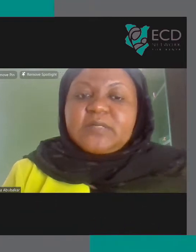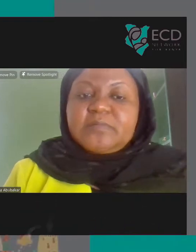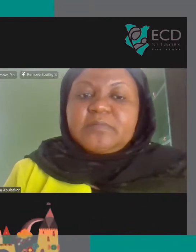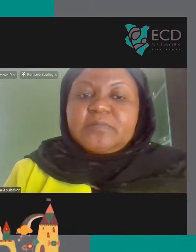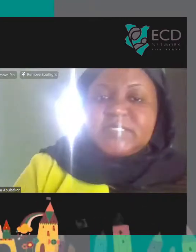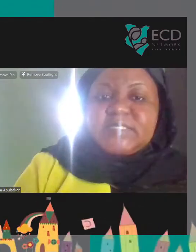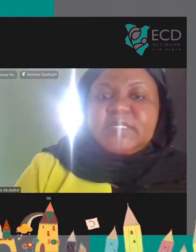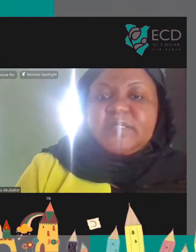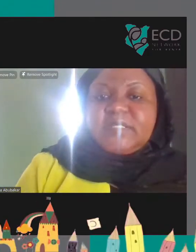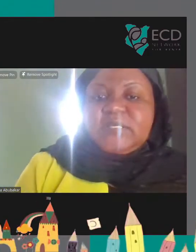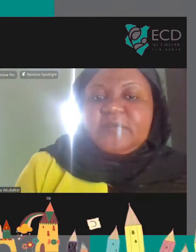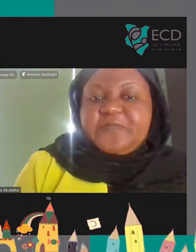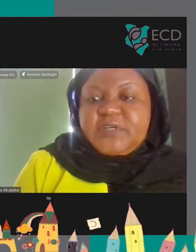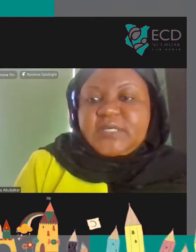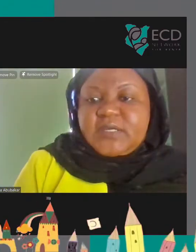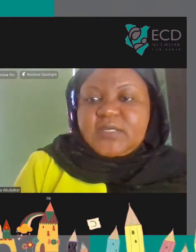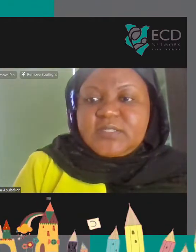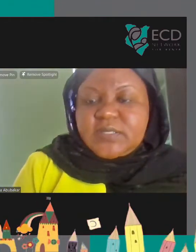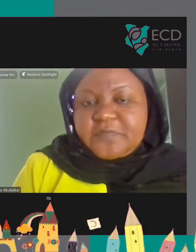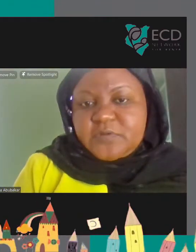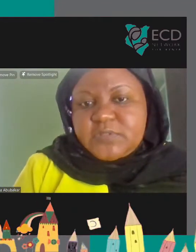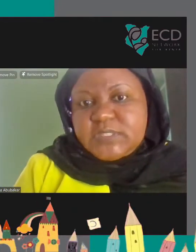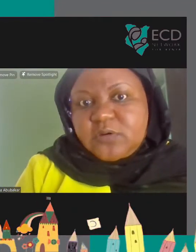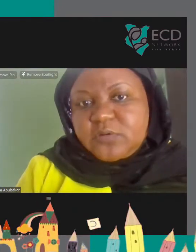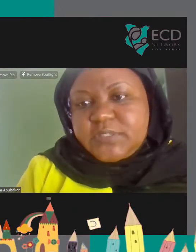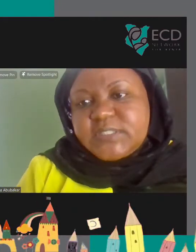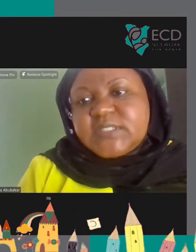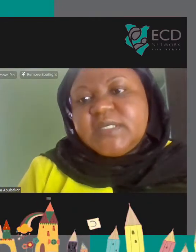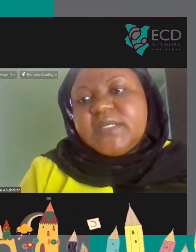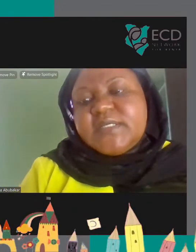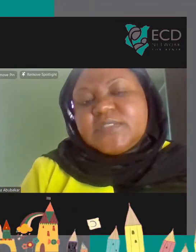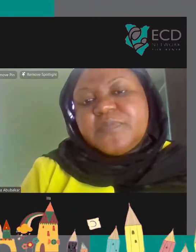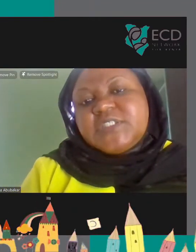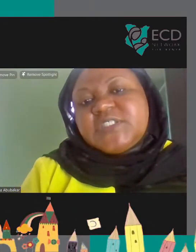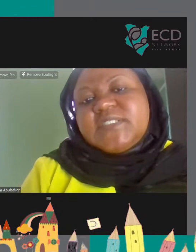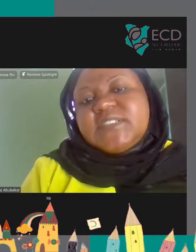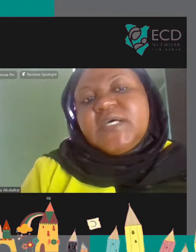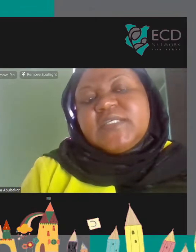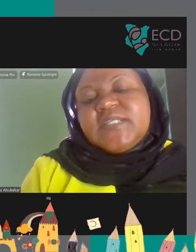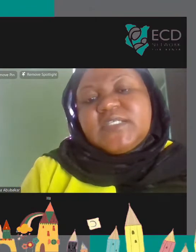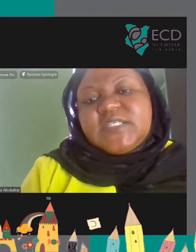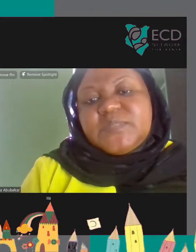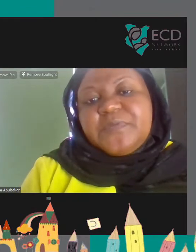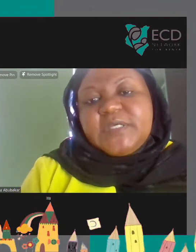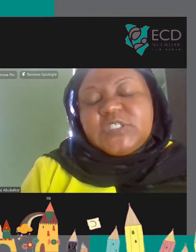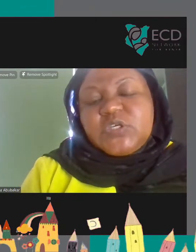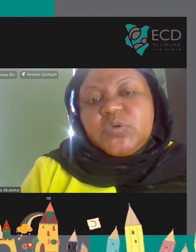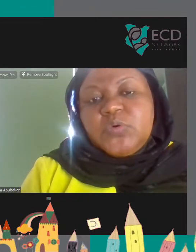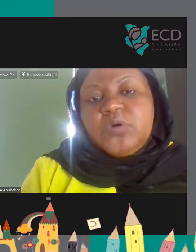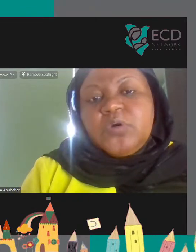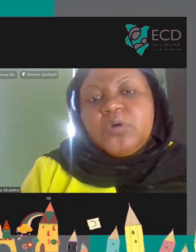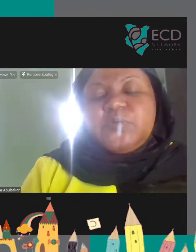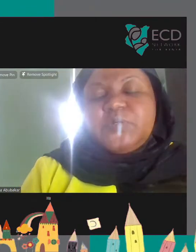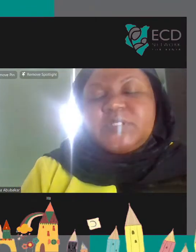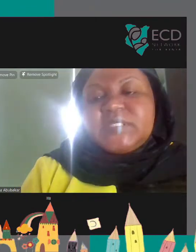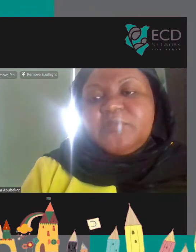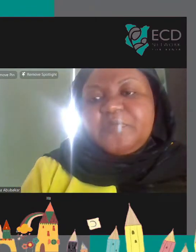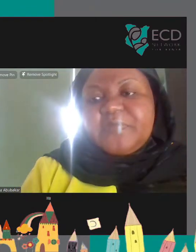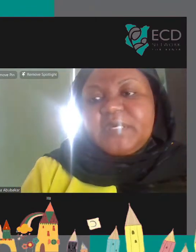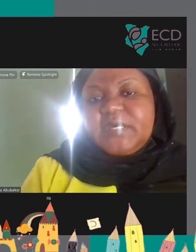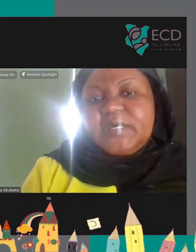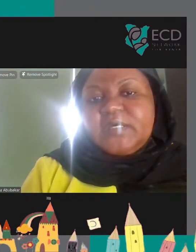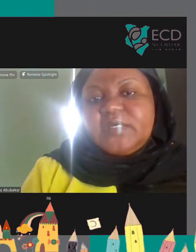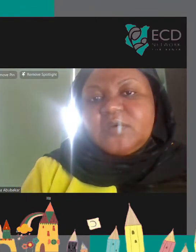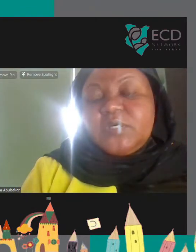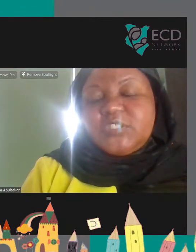very many measures in the telephonic interviews, including standardized measures such as PHQ. We took some